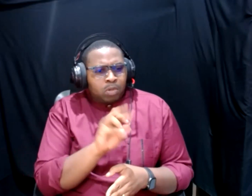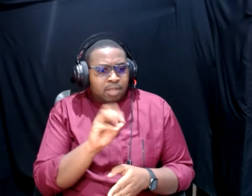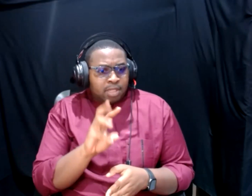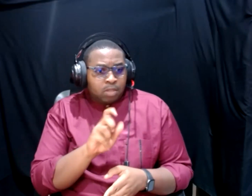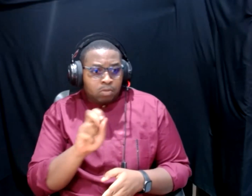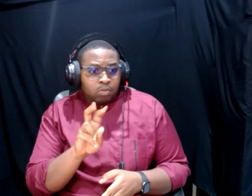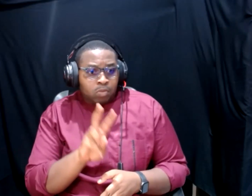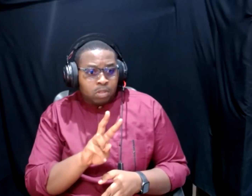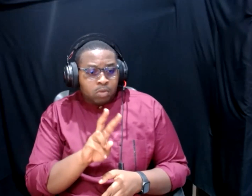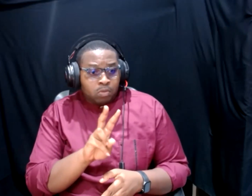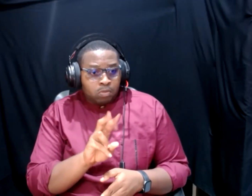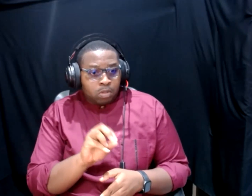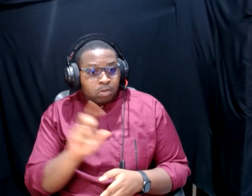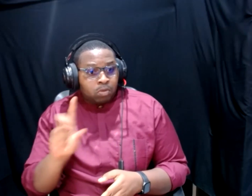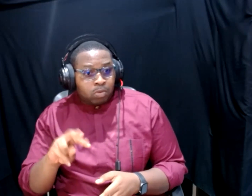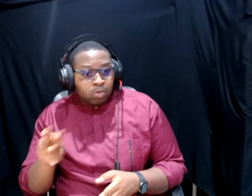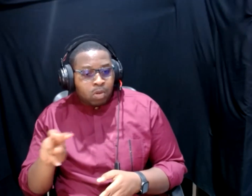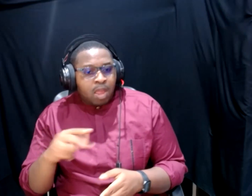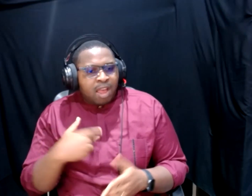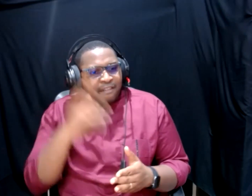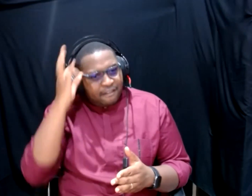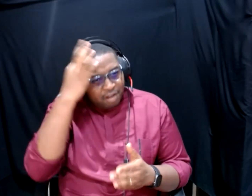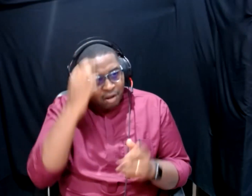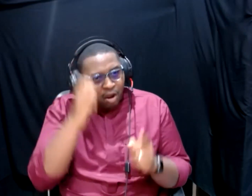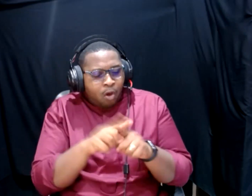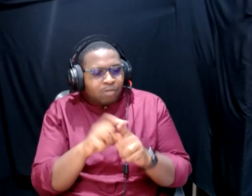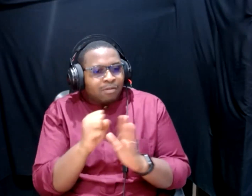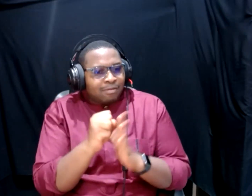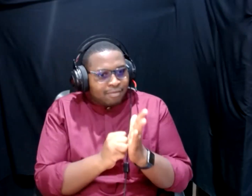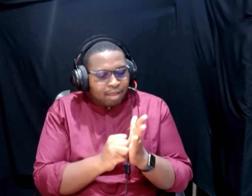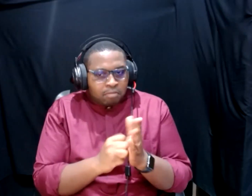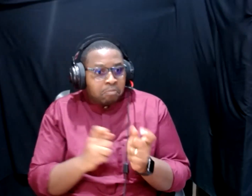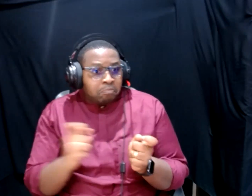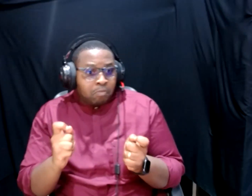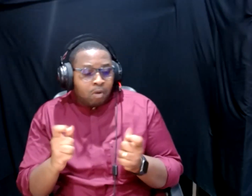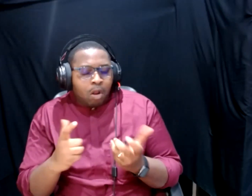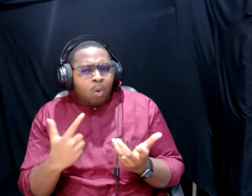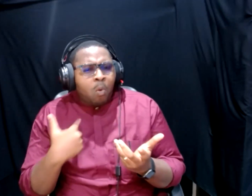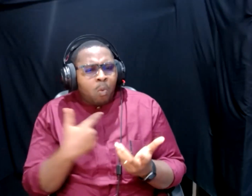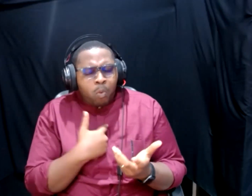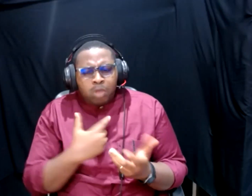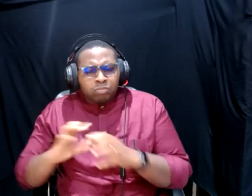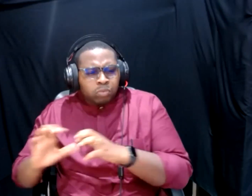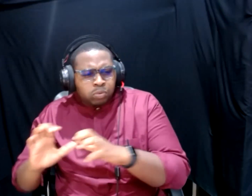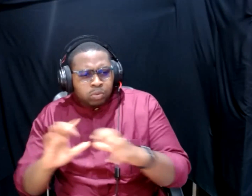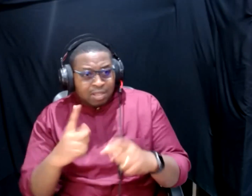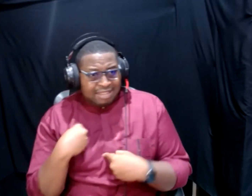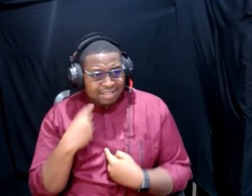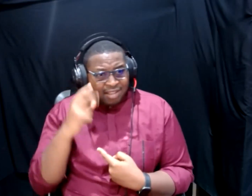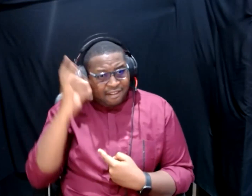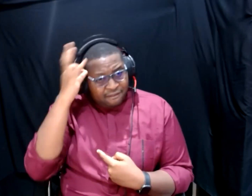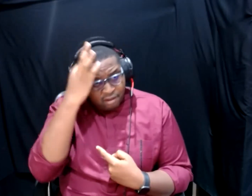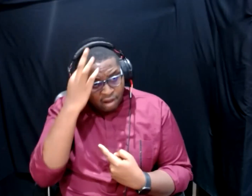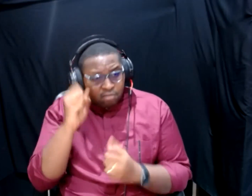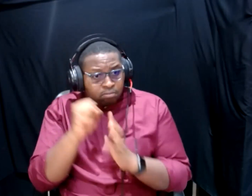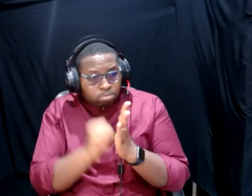2022. This is the federal and state authorized local workforce development board charged with overseeing and weaving together all the federal and state funded workforce programs